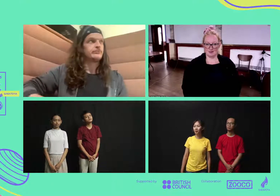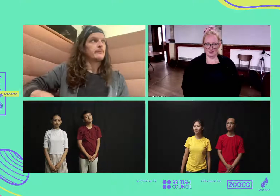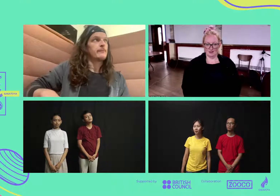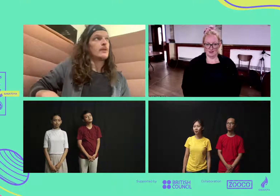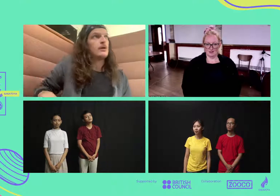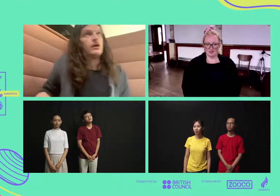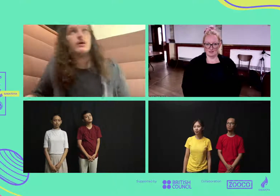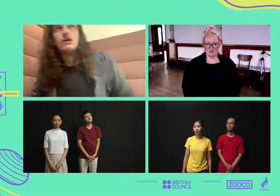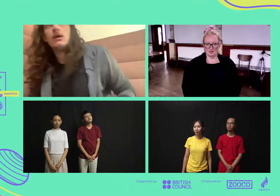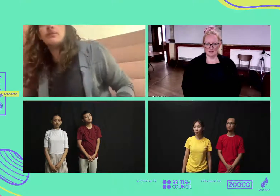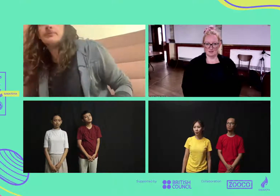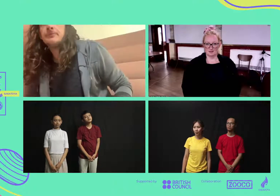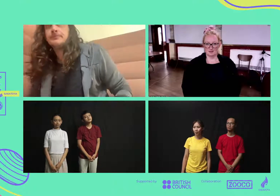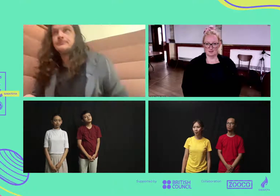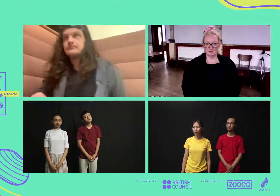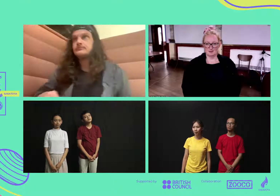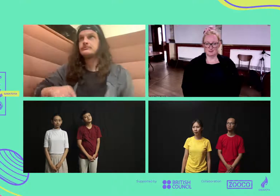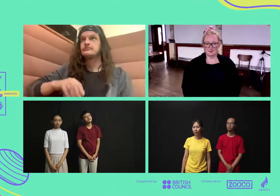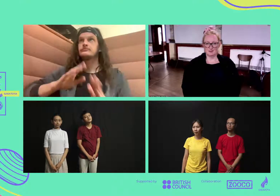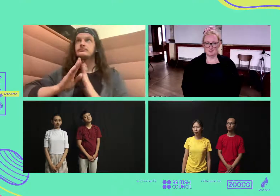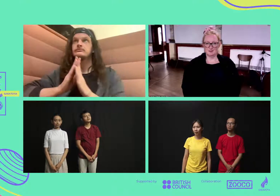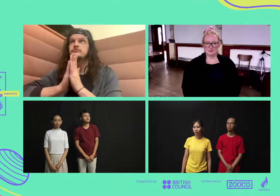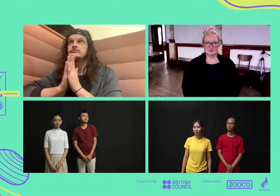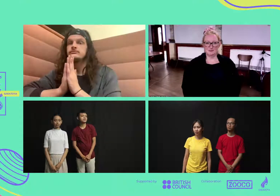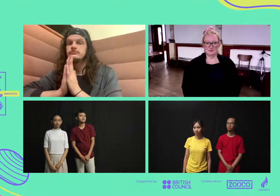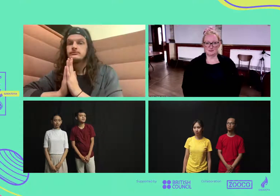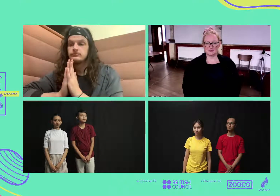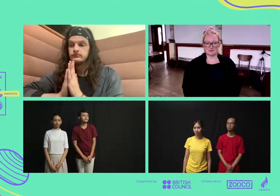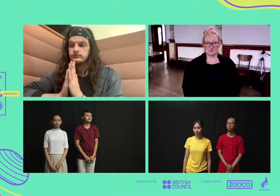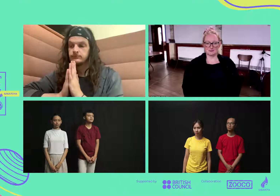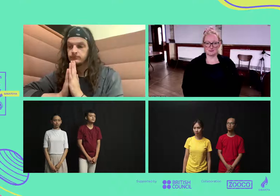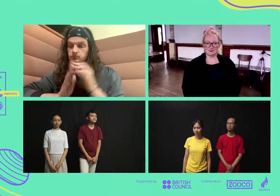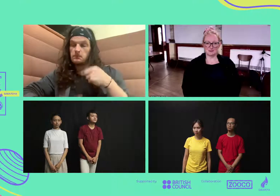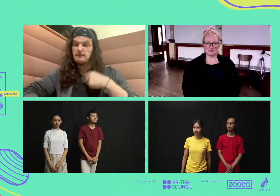So you relax for a bit and I'm going to explain some of this to you.